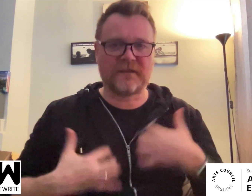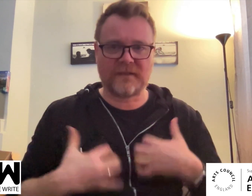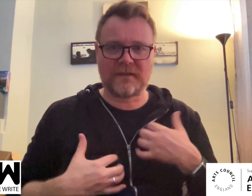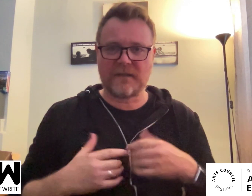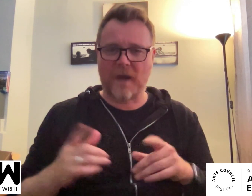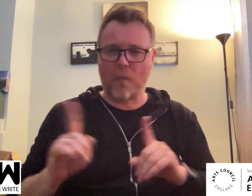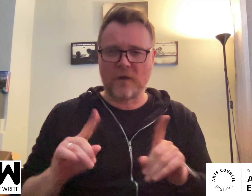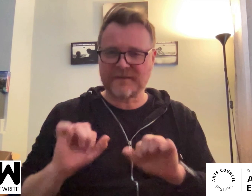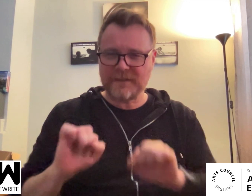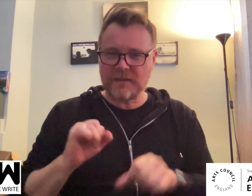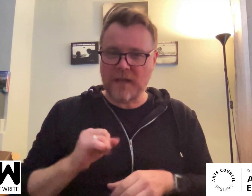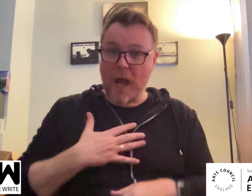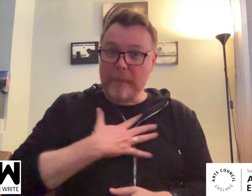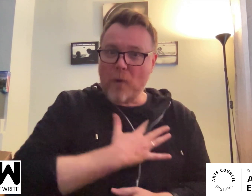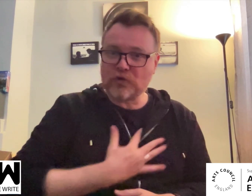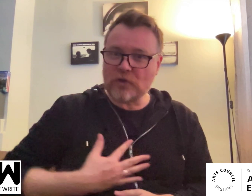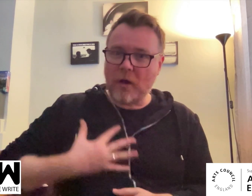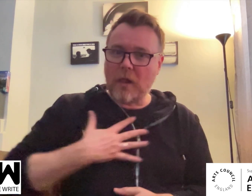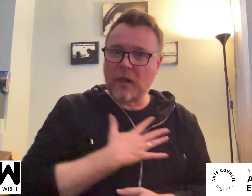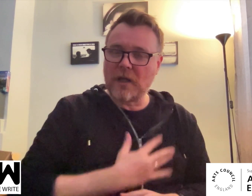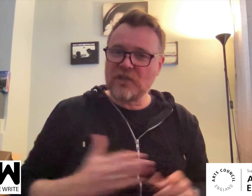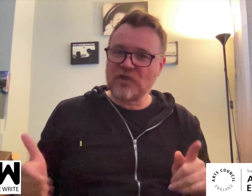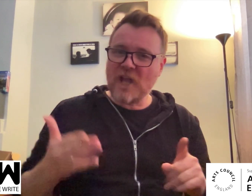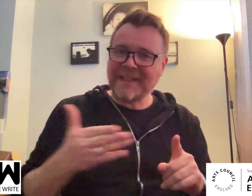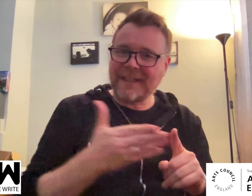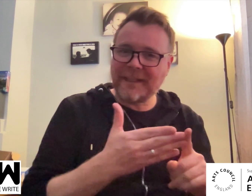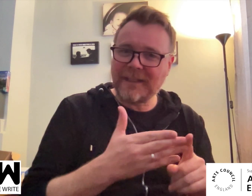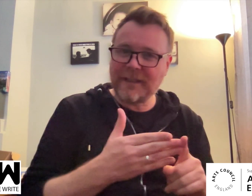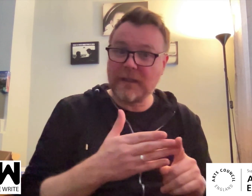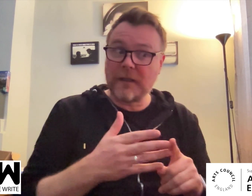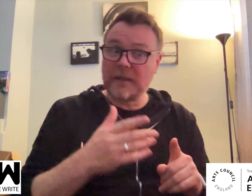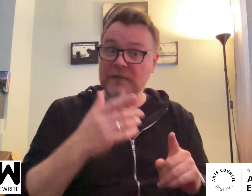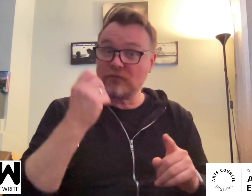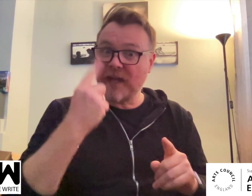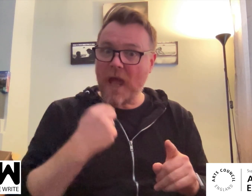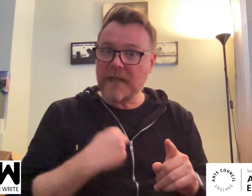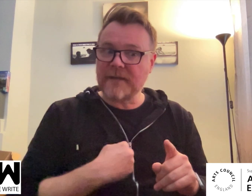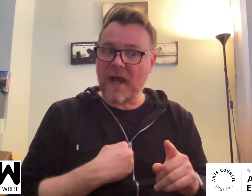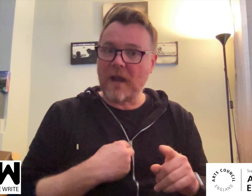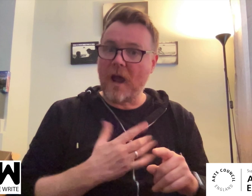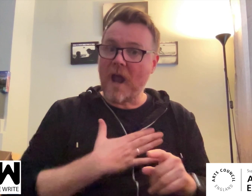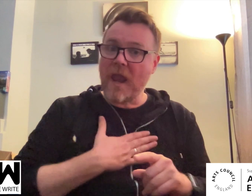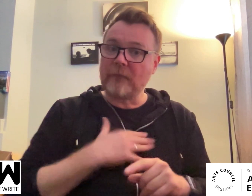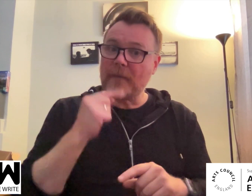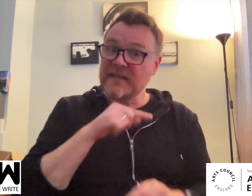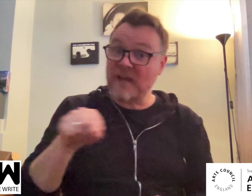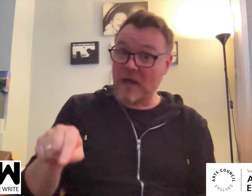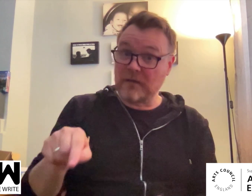interesting. What's his emotional state? What's his emotional journey? Understanding,